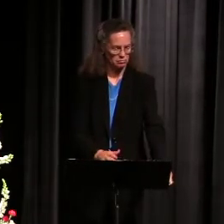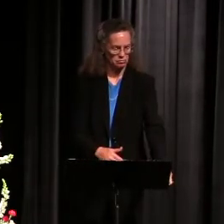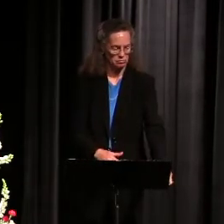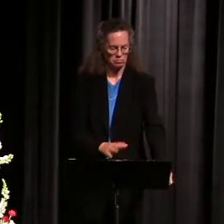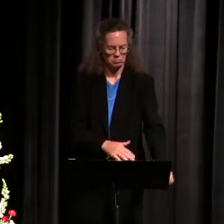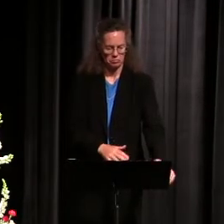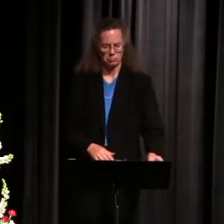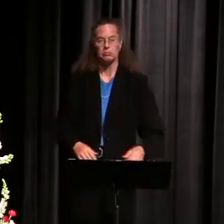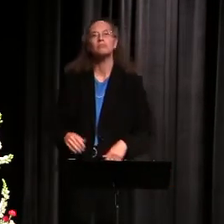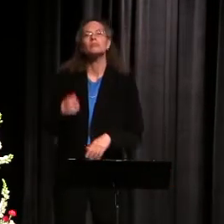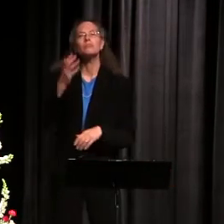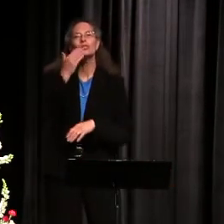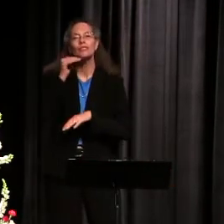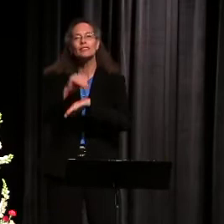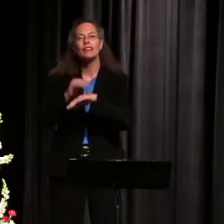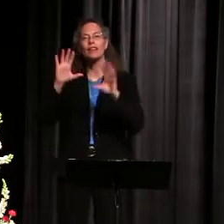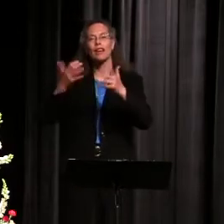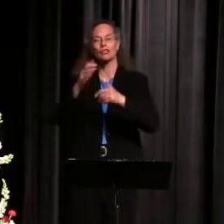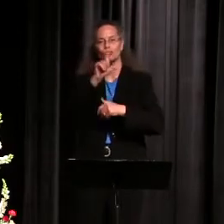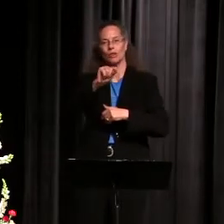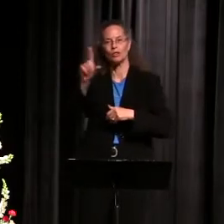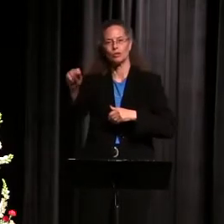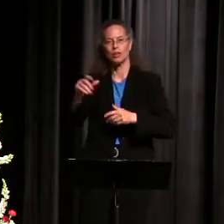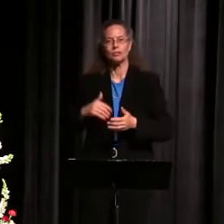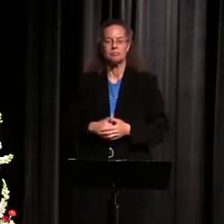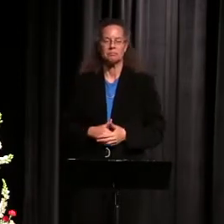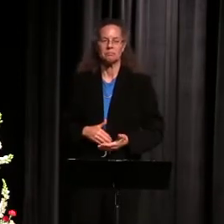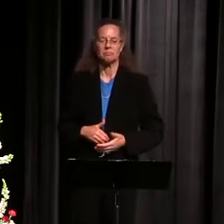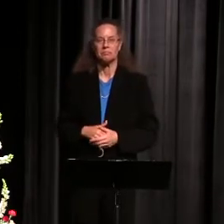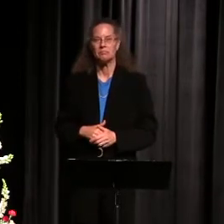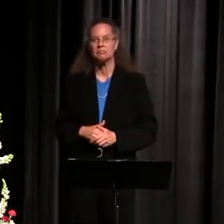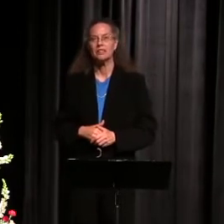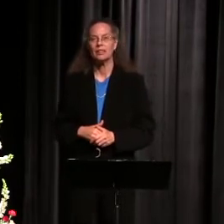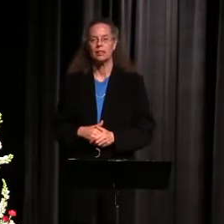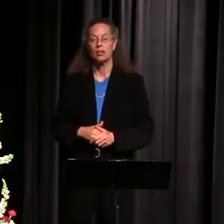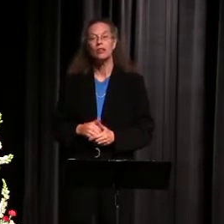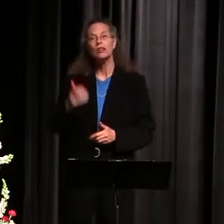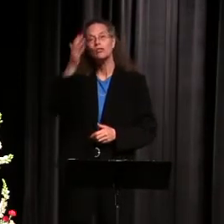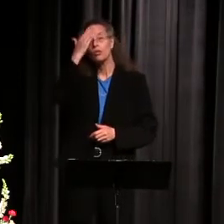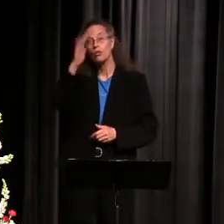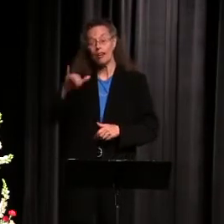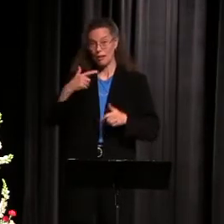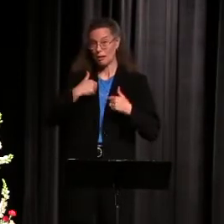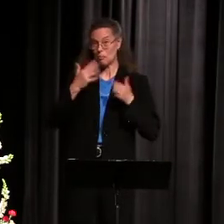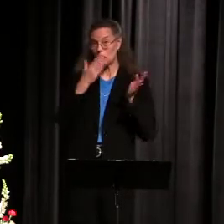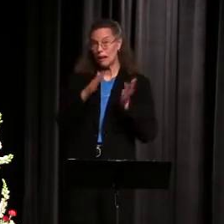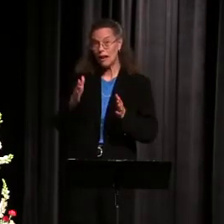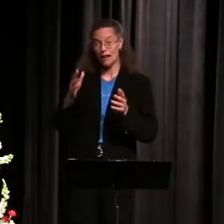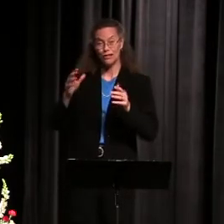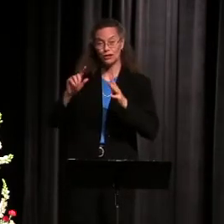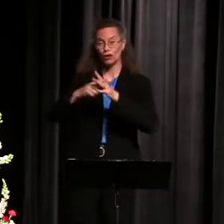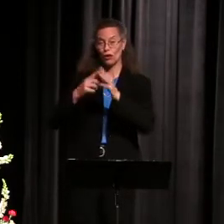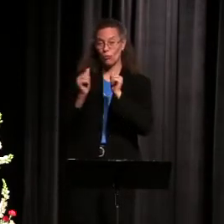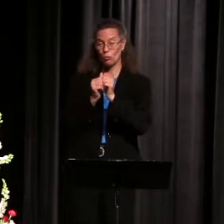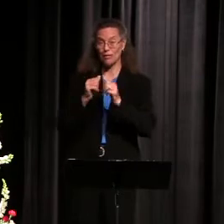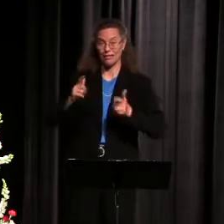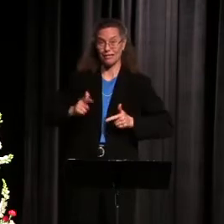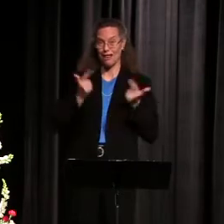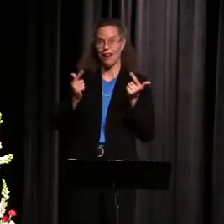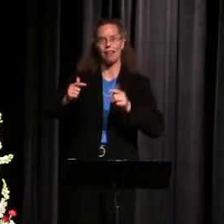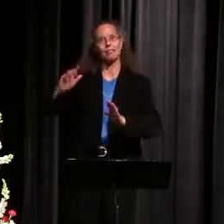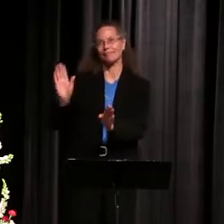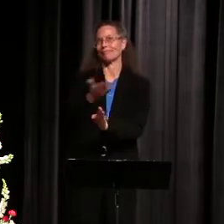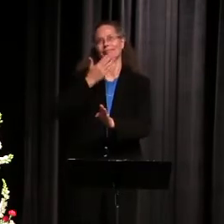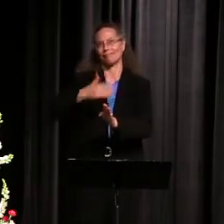Good evening, Class of 2020. You know, I was planning to start off with a live performance of our class anthem, I